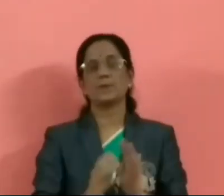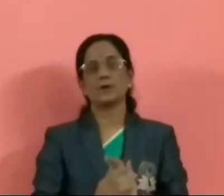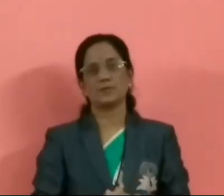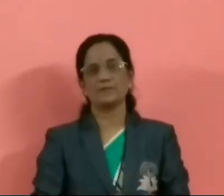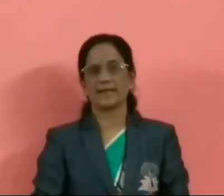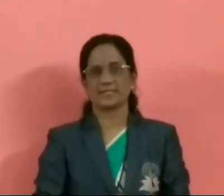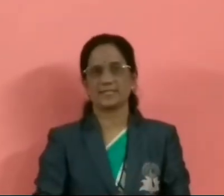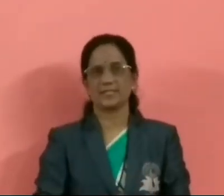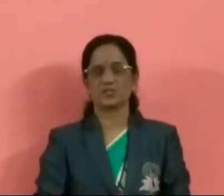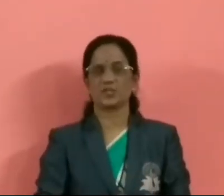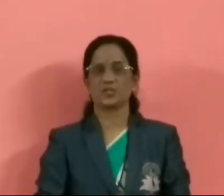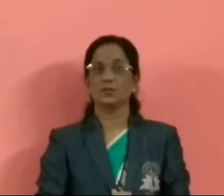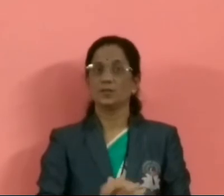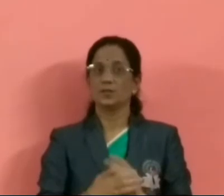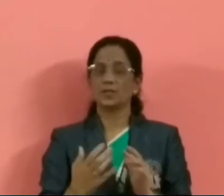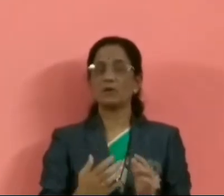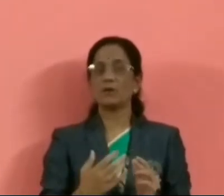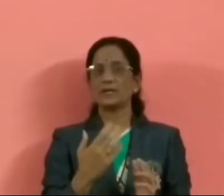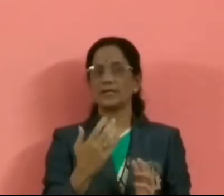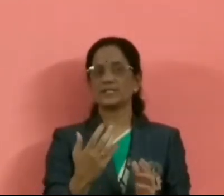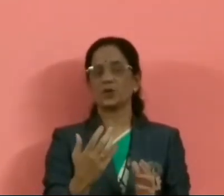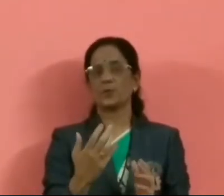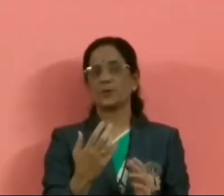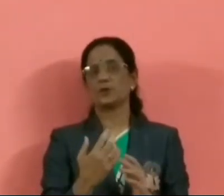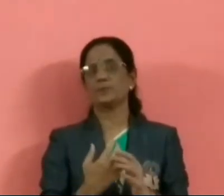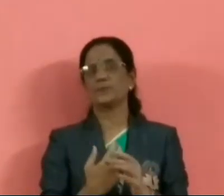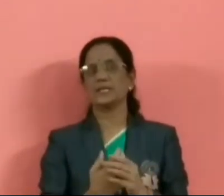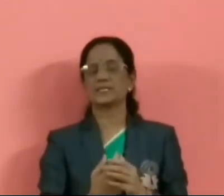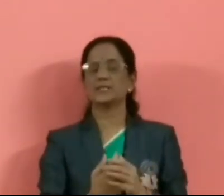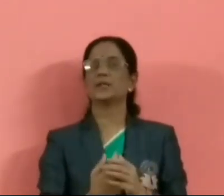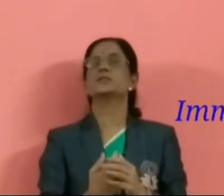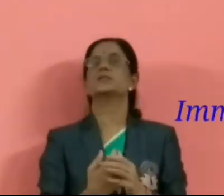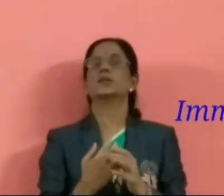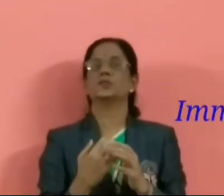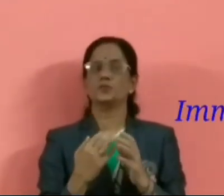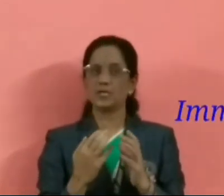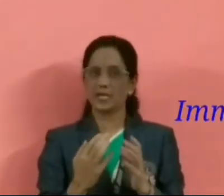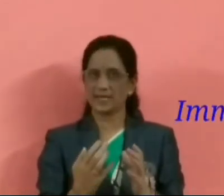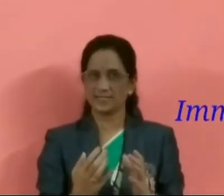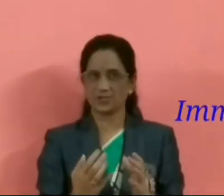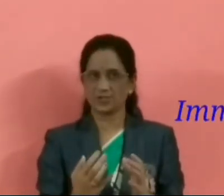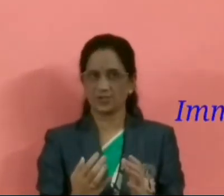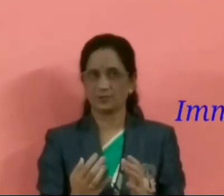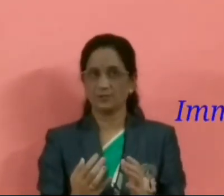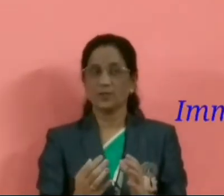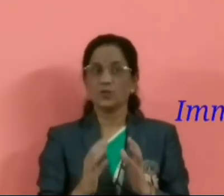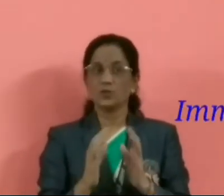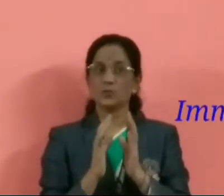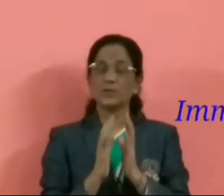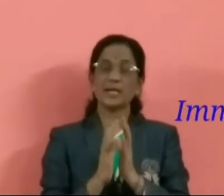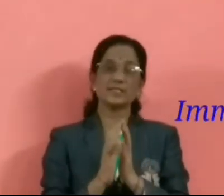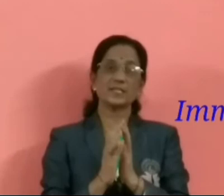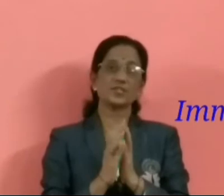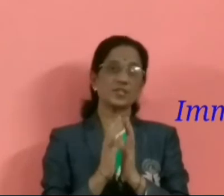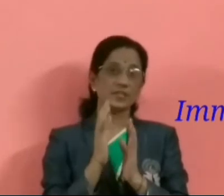the vaccination. Now our next topic of the lesson is the immunization. Immunization is